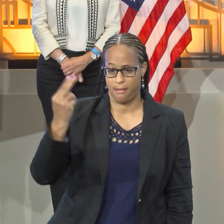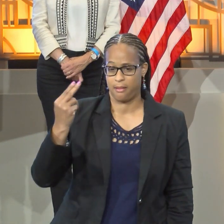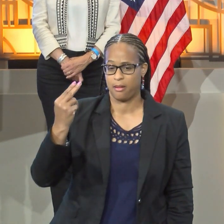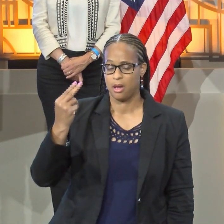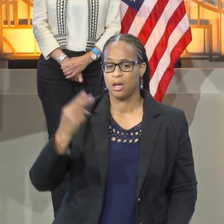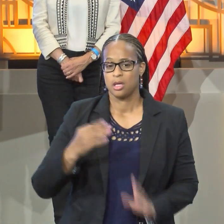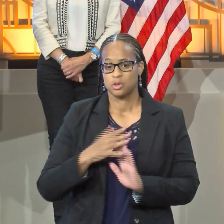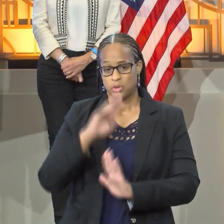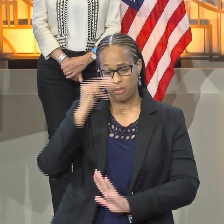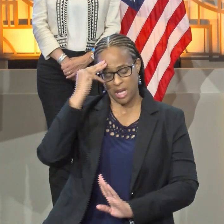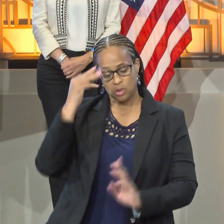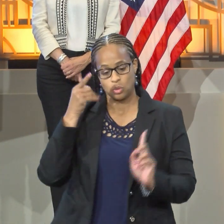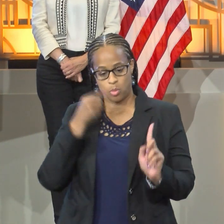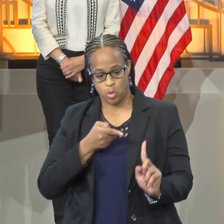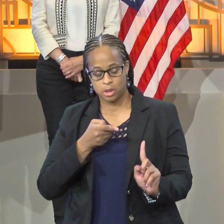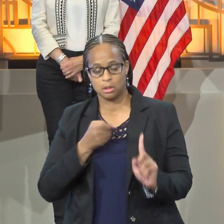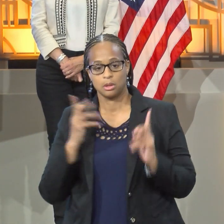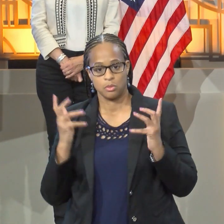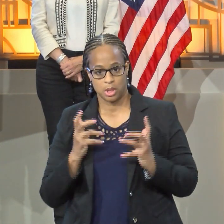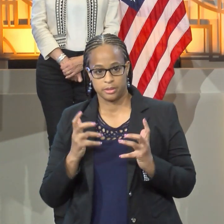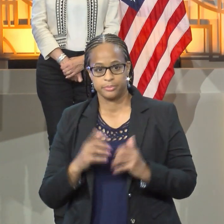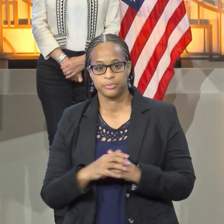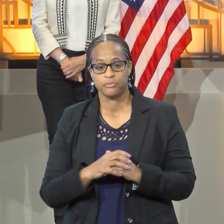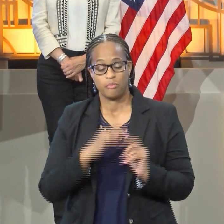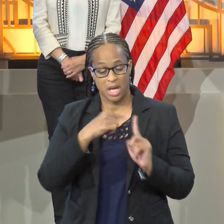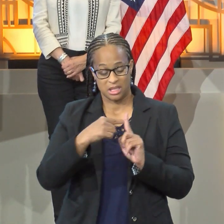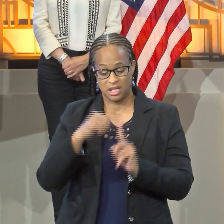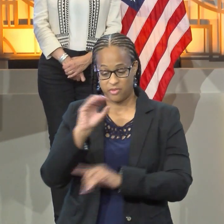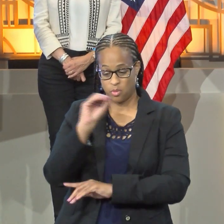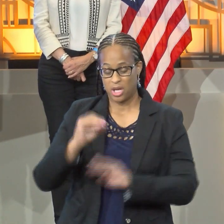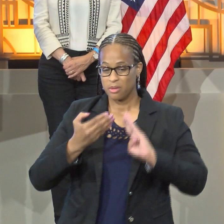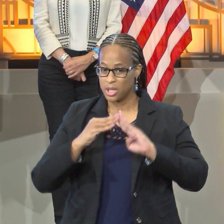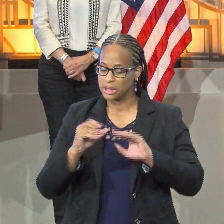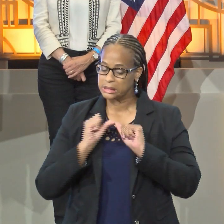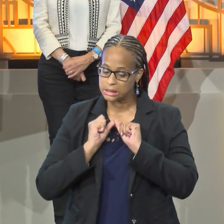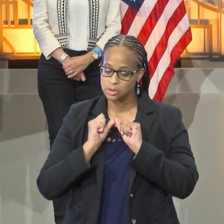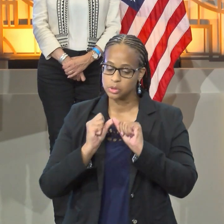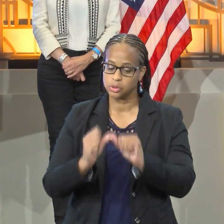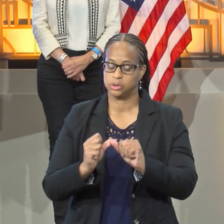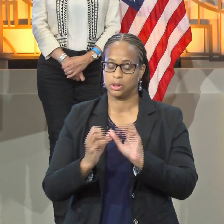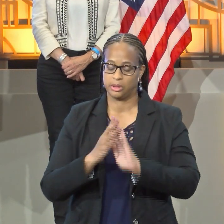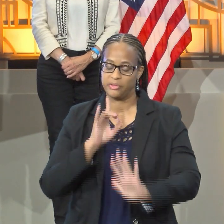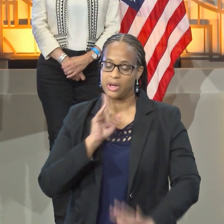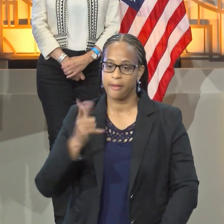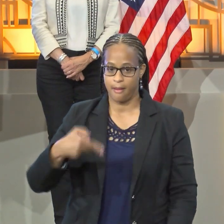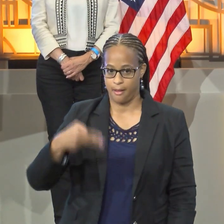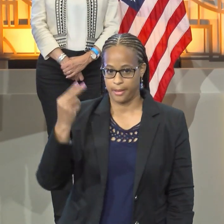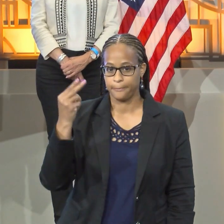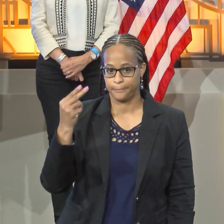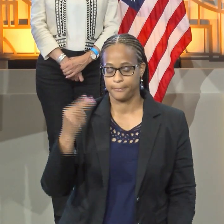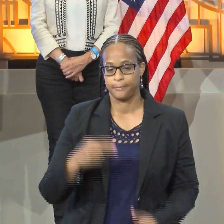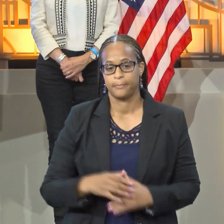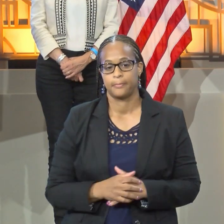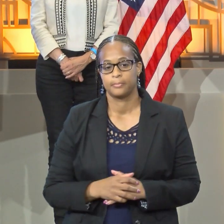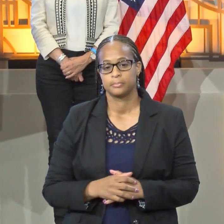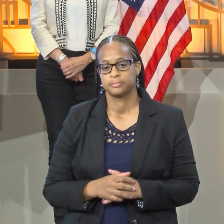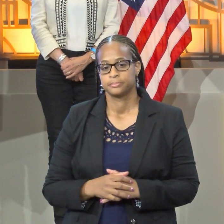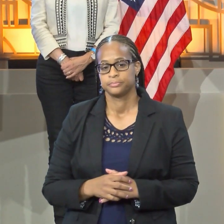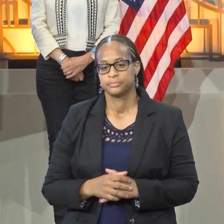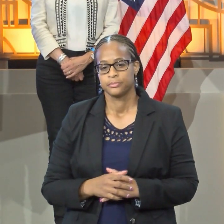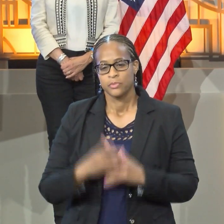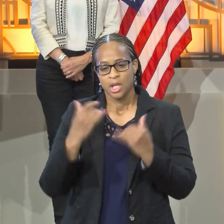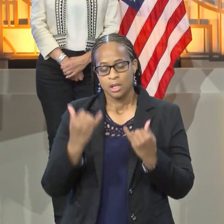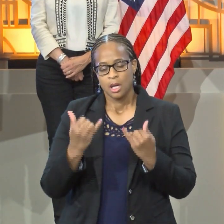goes to the mayor's point that the positivity rate in our communities remains very high. When we look at